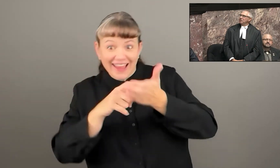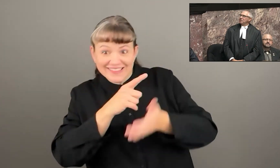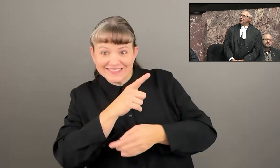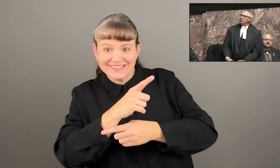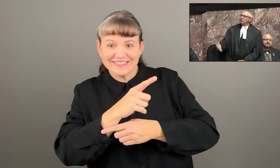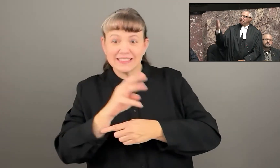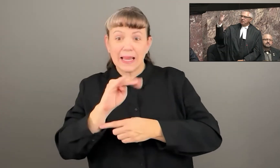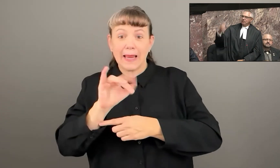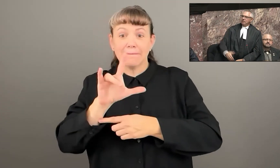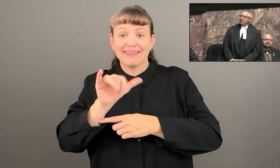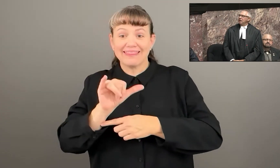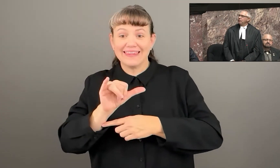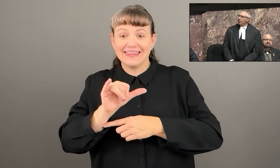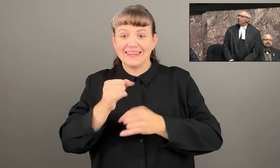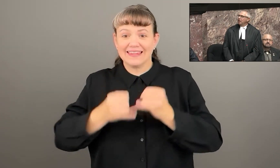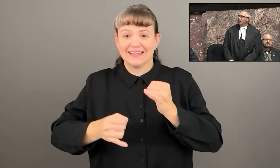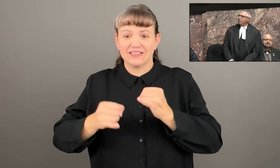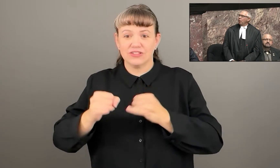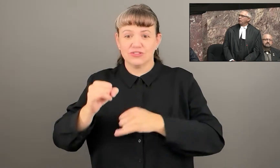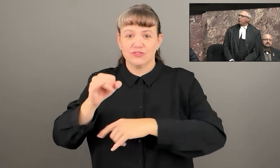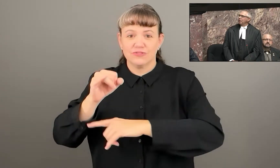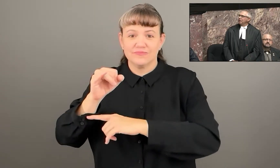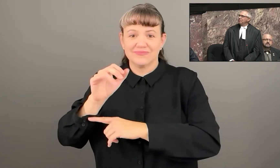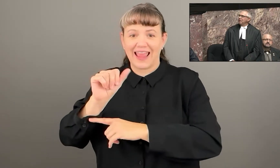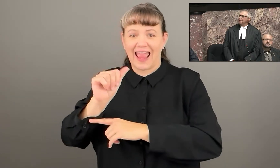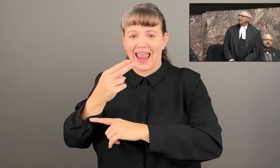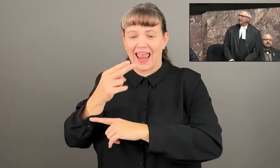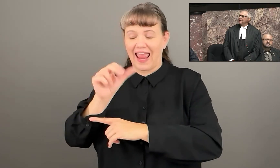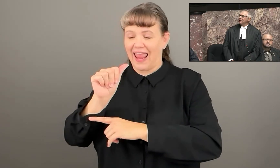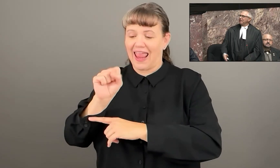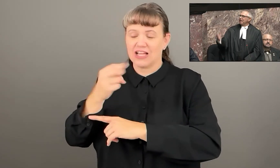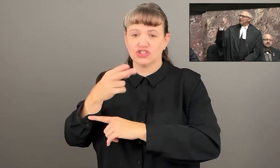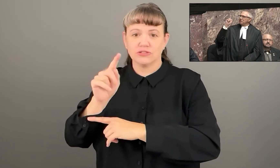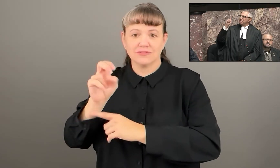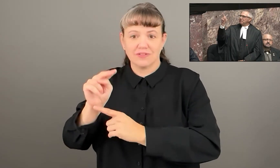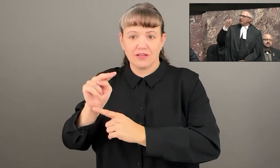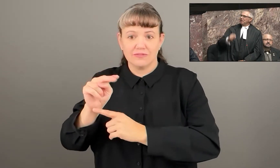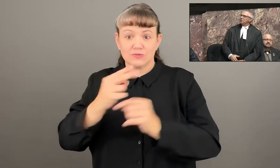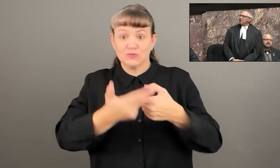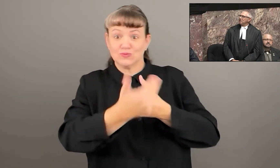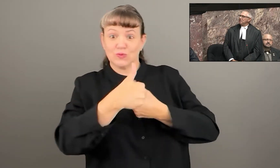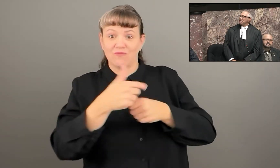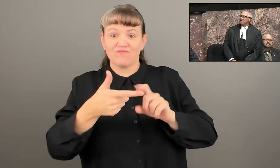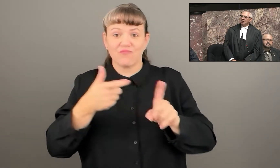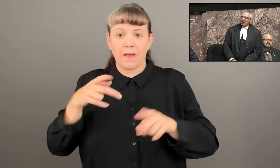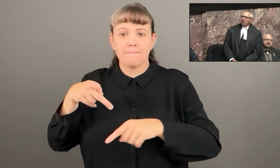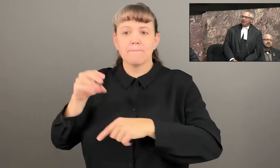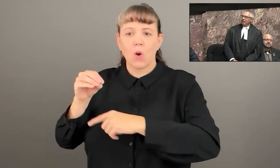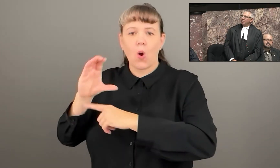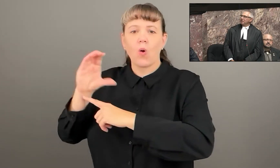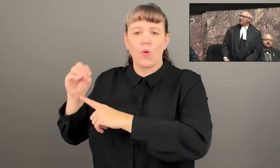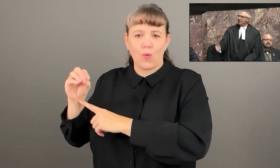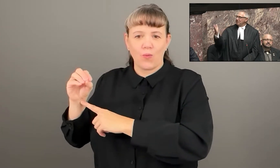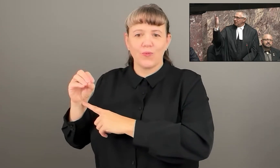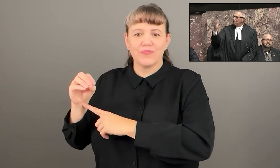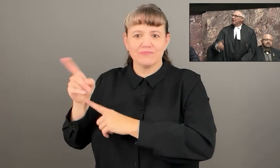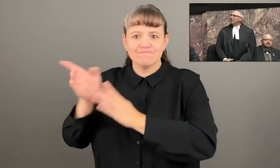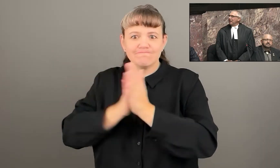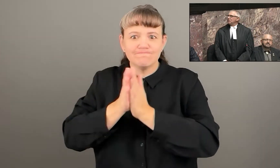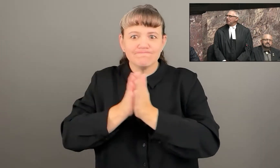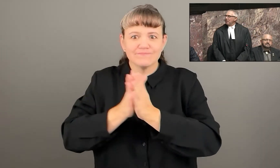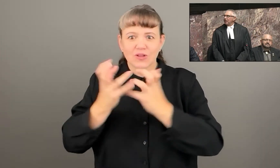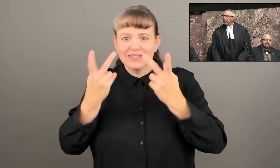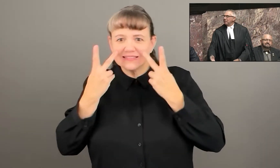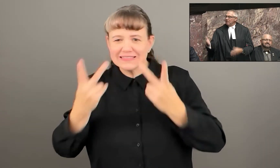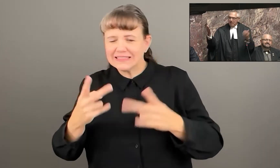in the legislature. She's visiting from Port Coquitlam, and I think she's very interested in seeing the library later on today. So